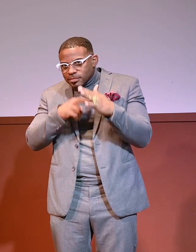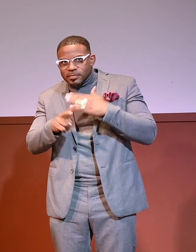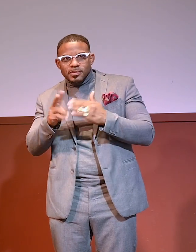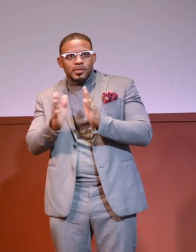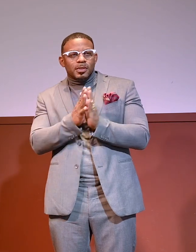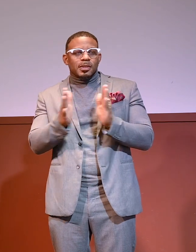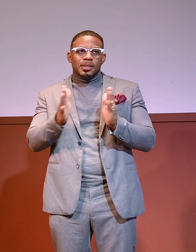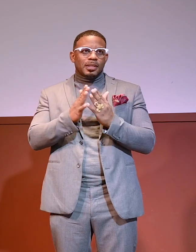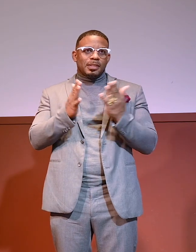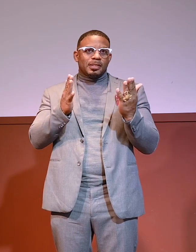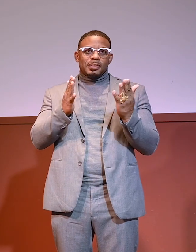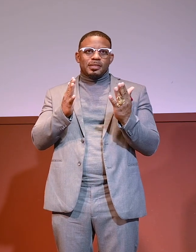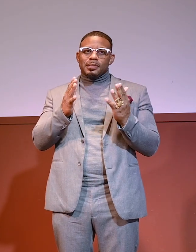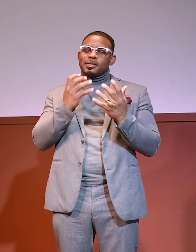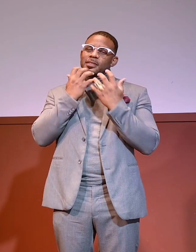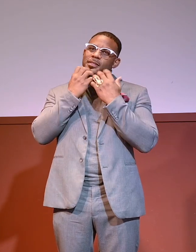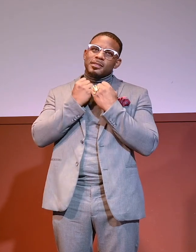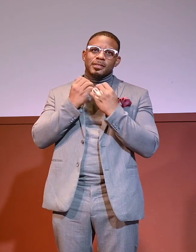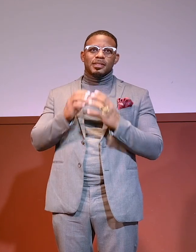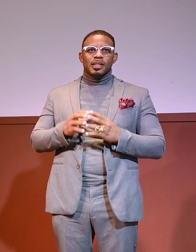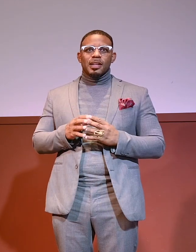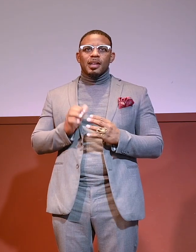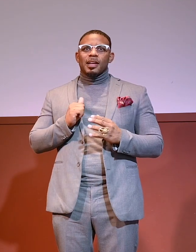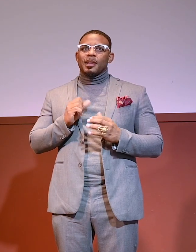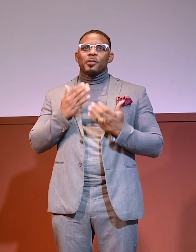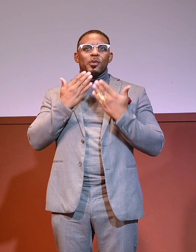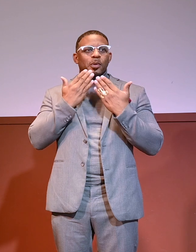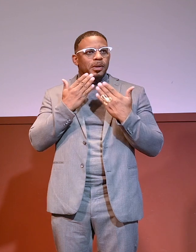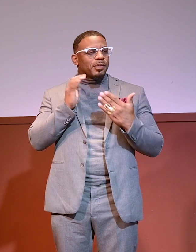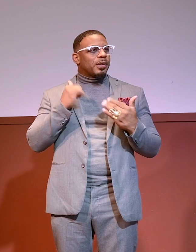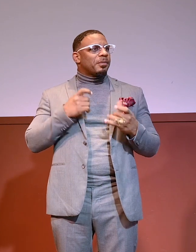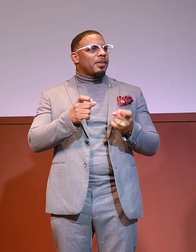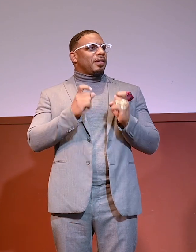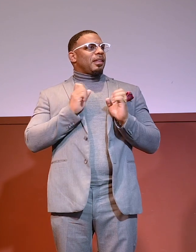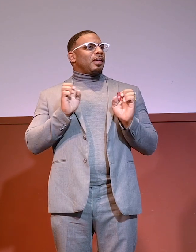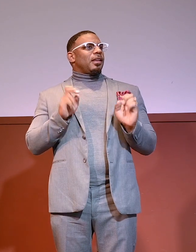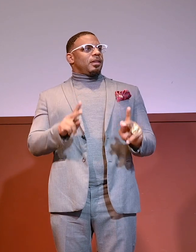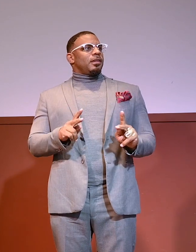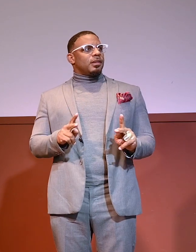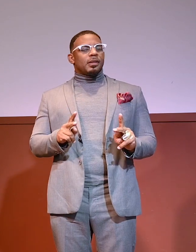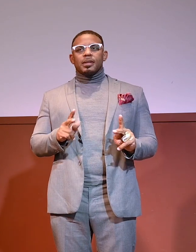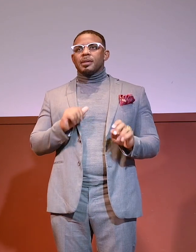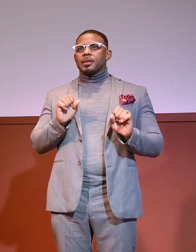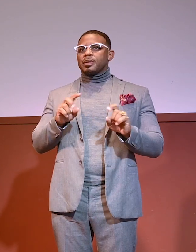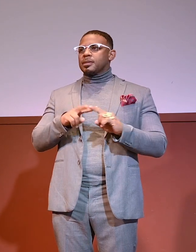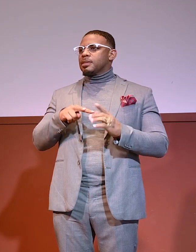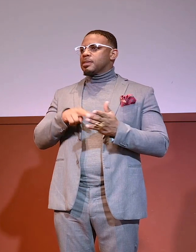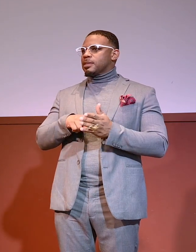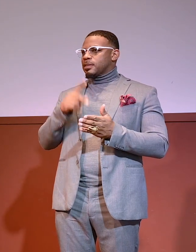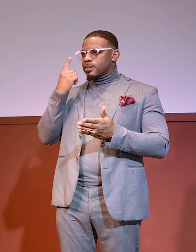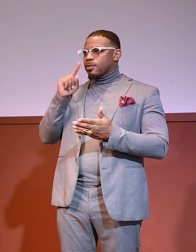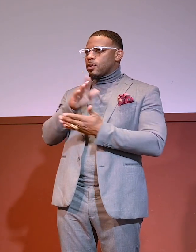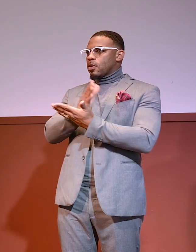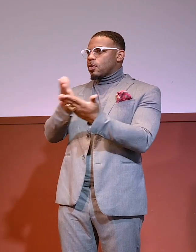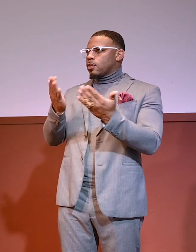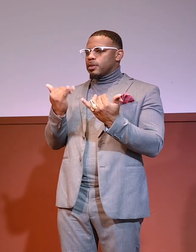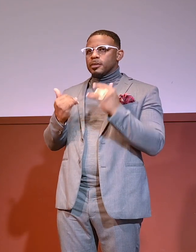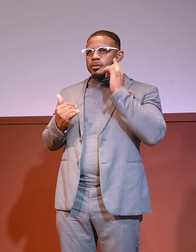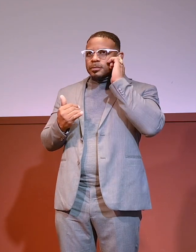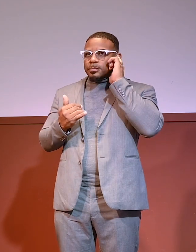brains is simply invaluable. I am so grateful that I've been given this opportunity and I'm able to stand before all of you today.